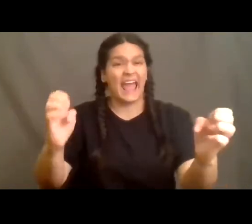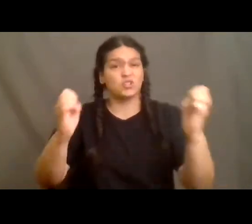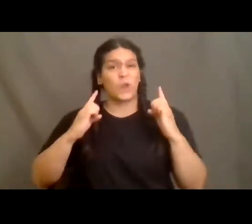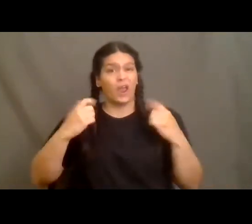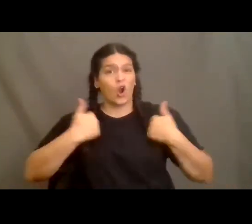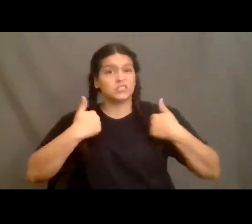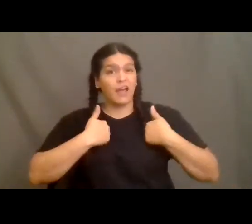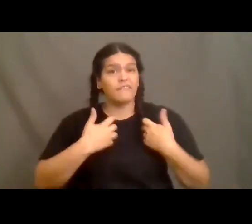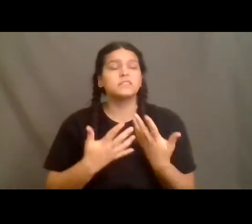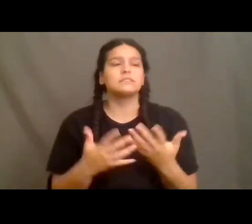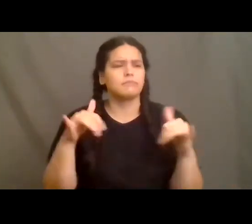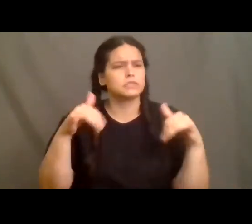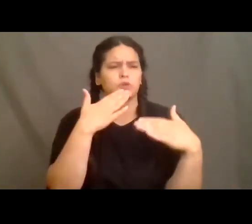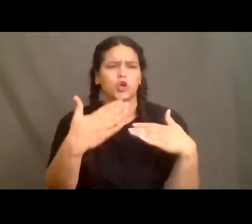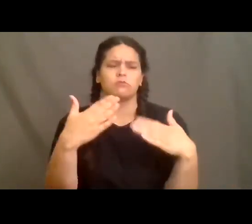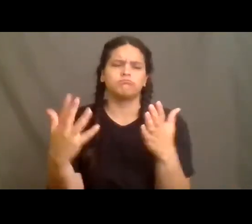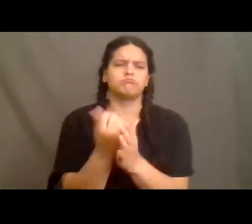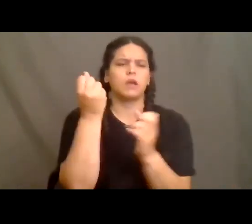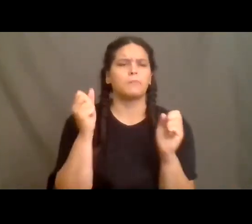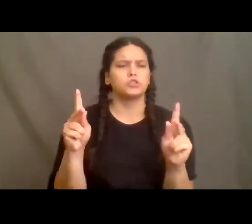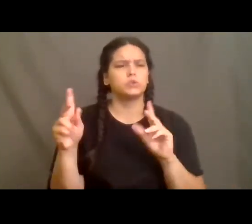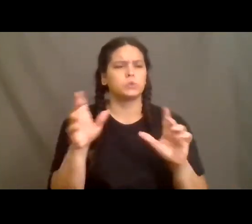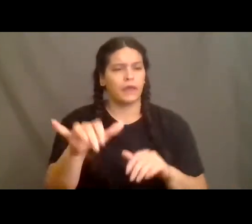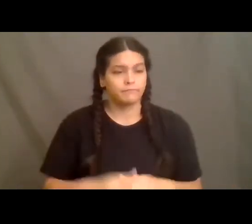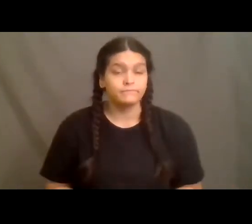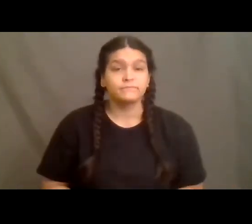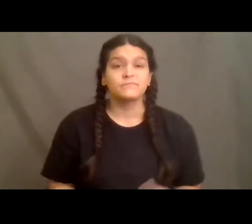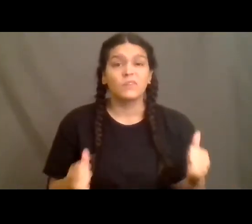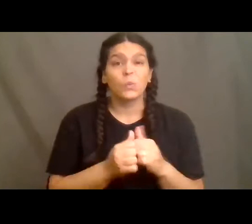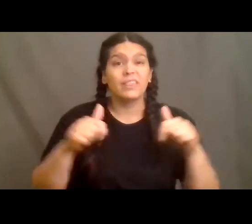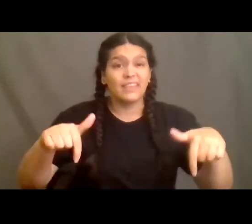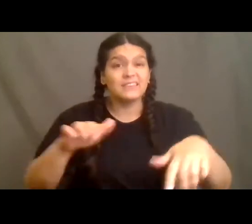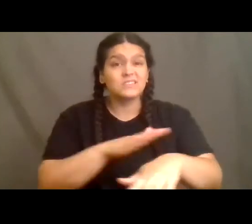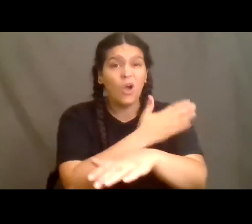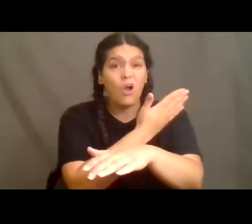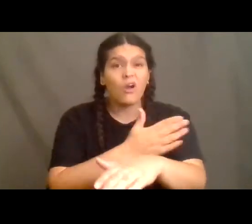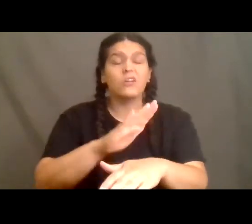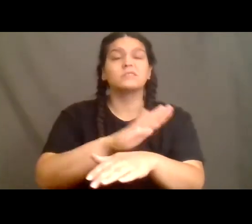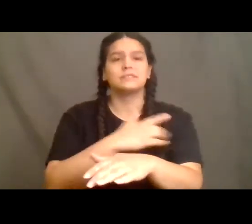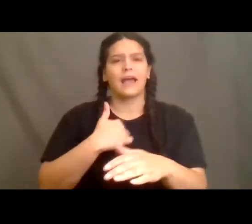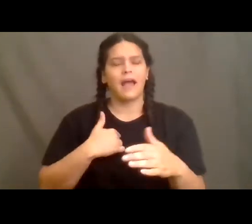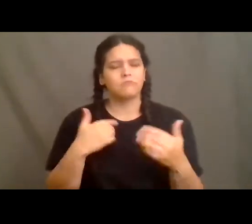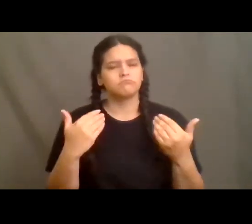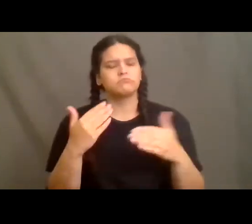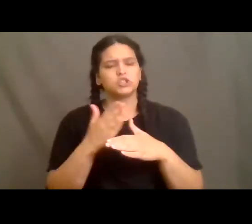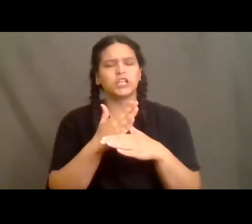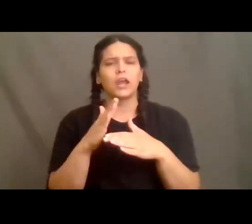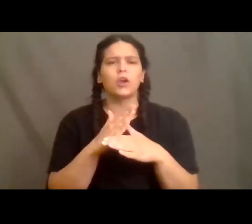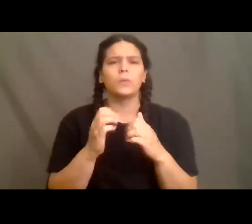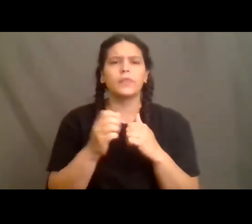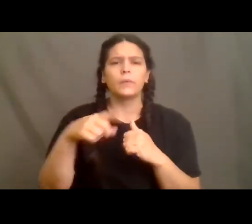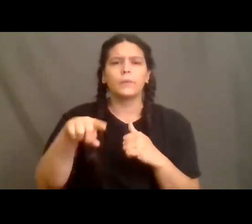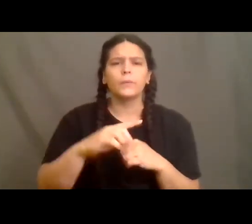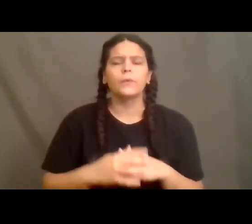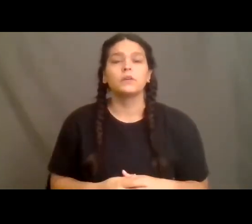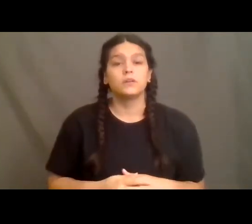a good opportunity to do that. And so with these songs that I share with you today, these are